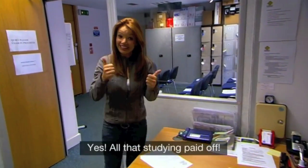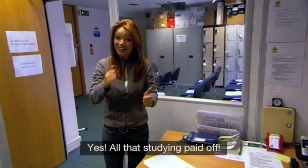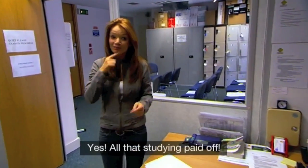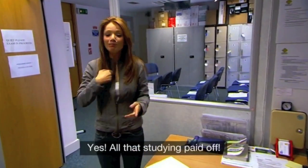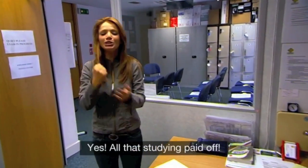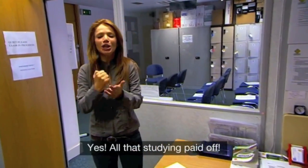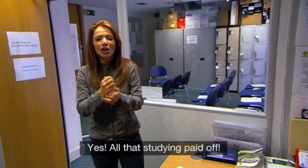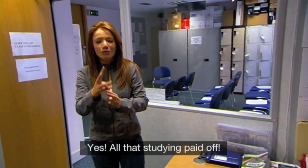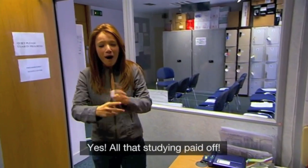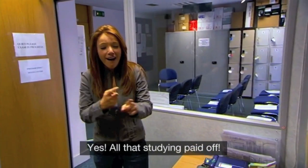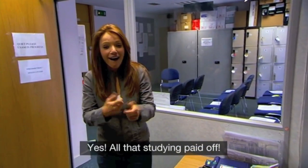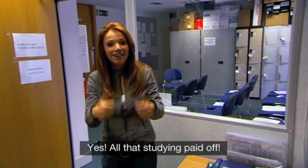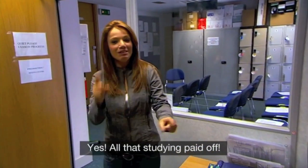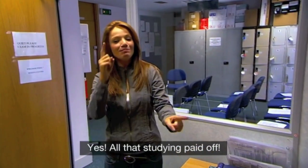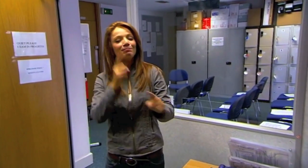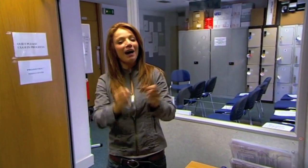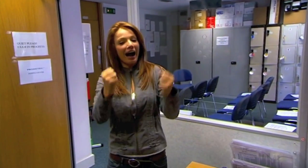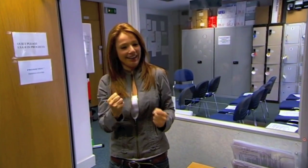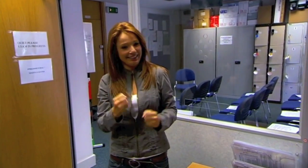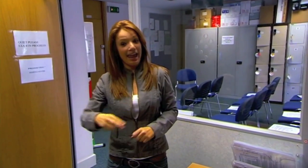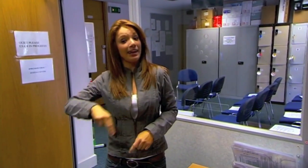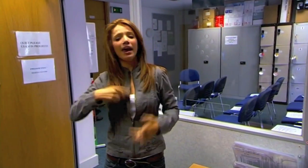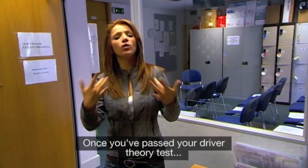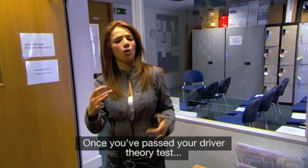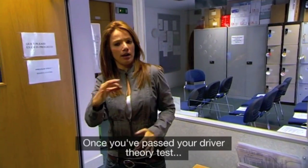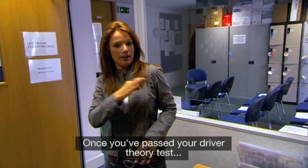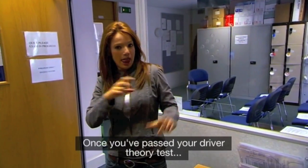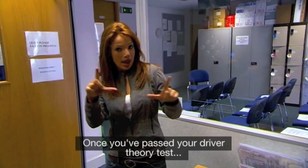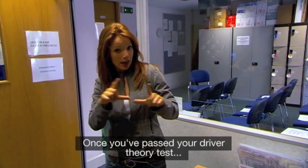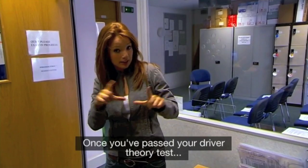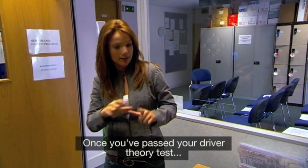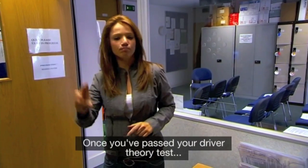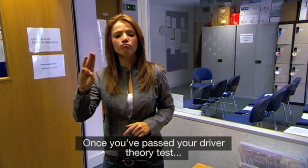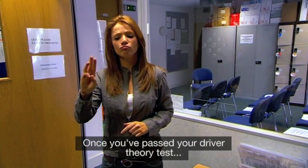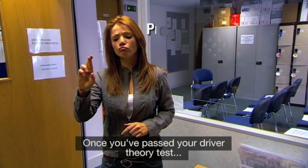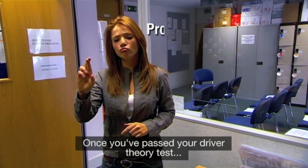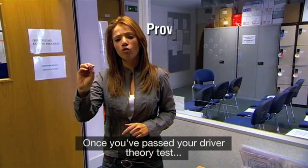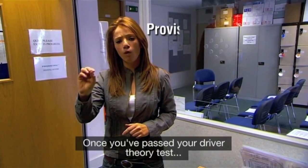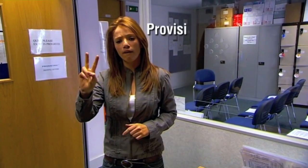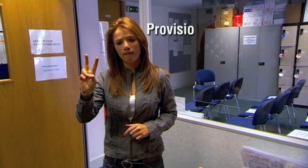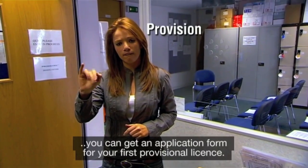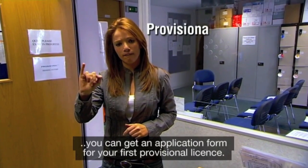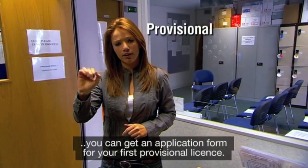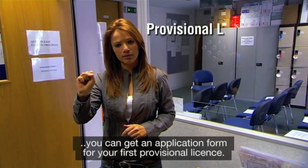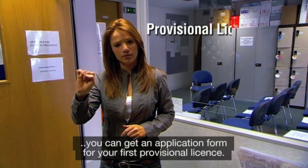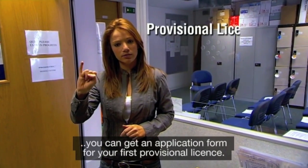Yes, all that studying paid off. Once you've passed your driver theory test, you can get an application form